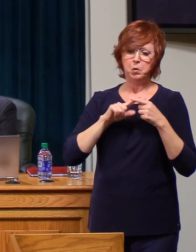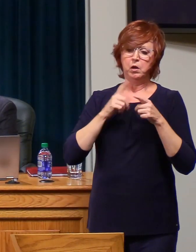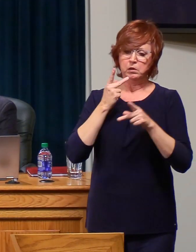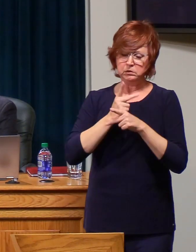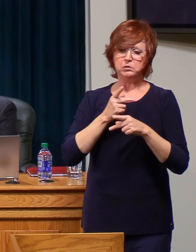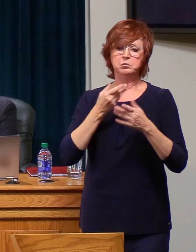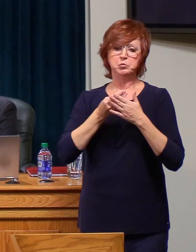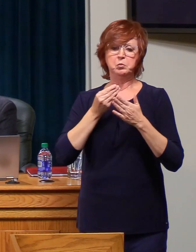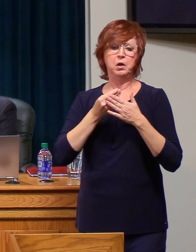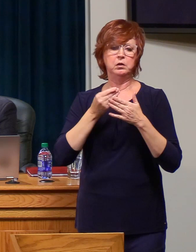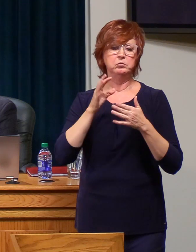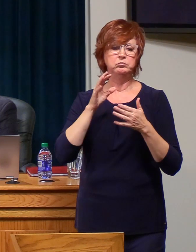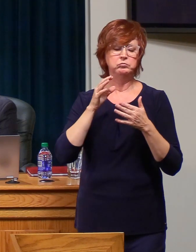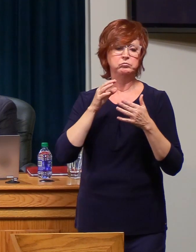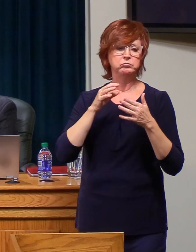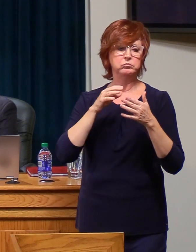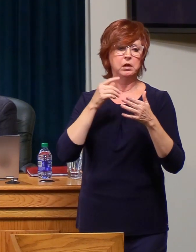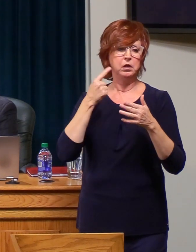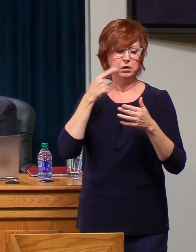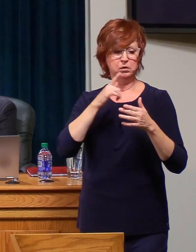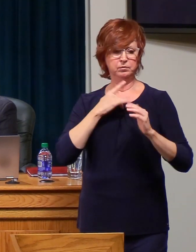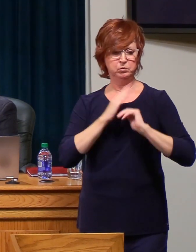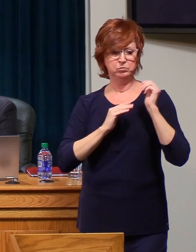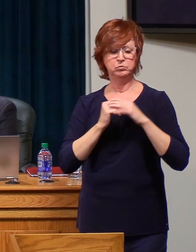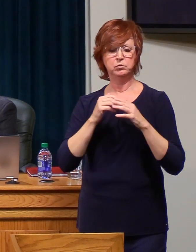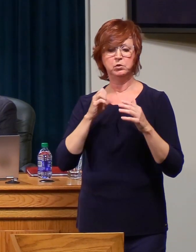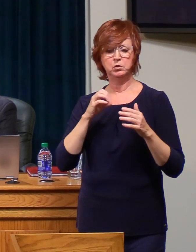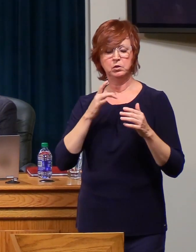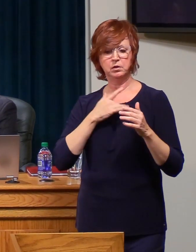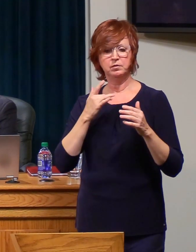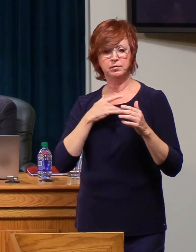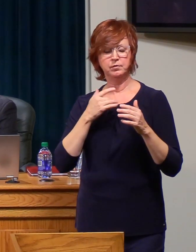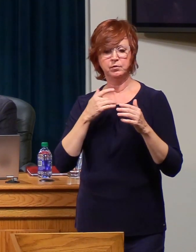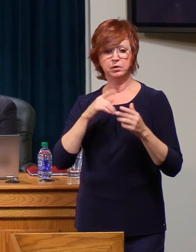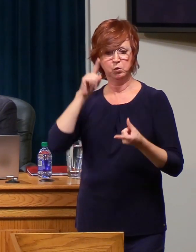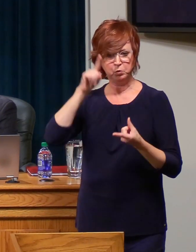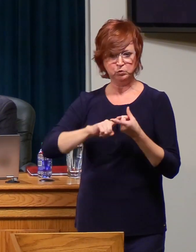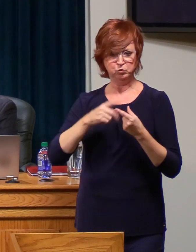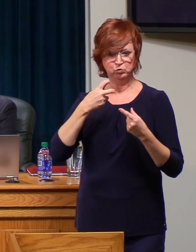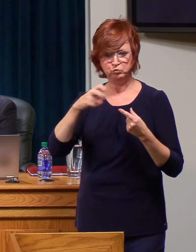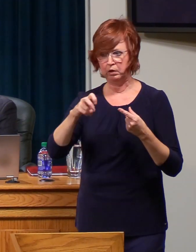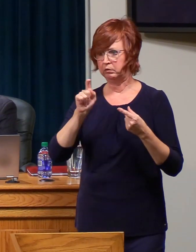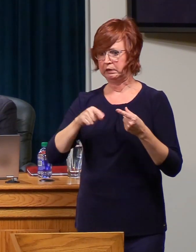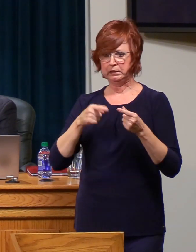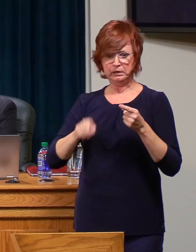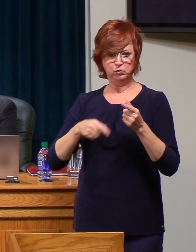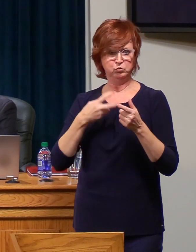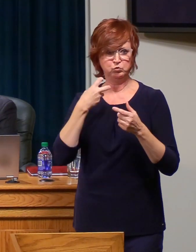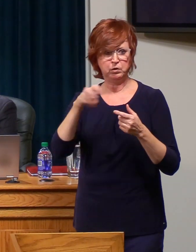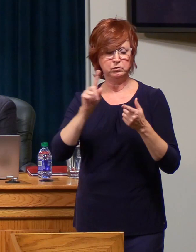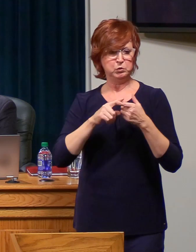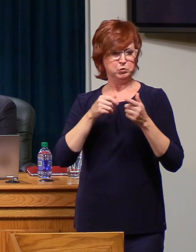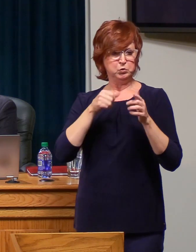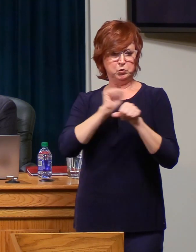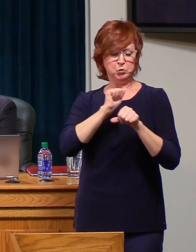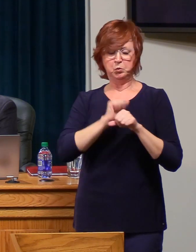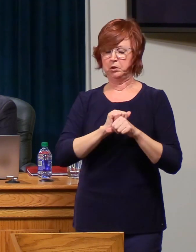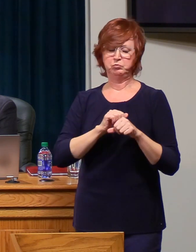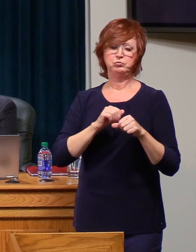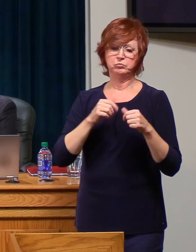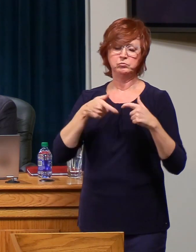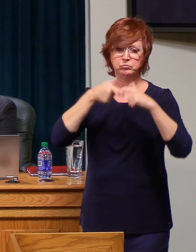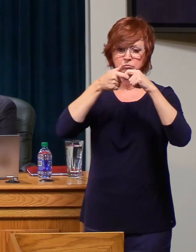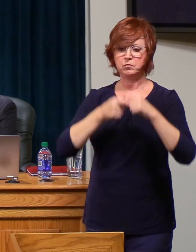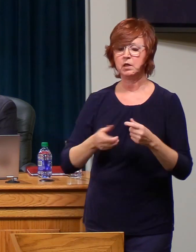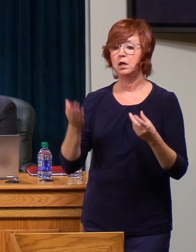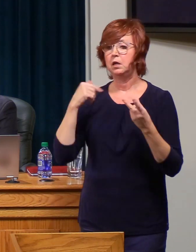The Crown Utility Interest Deferral Program is waiving interest on late bill payments for up to 6 months, and that was announced